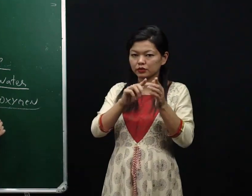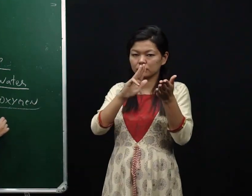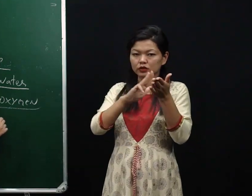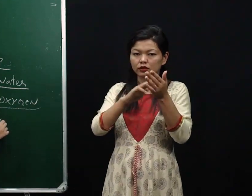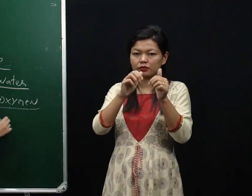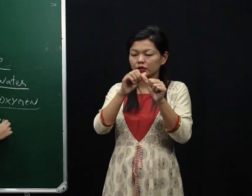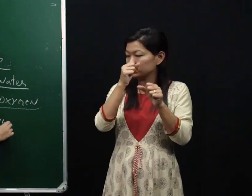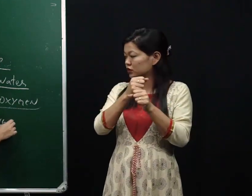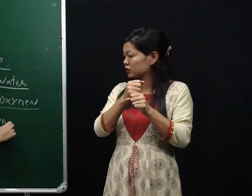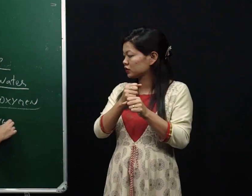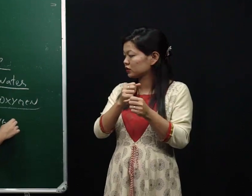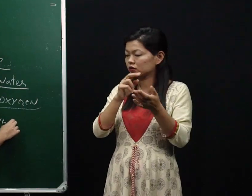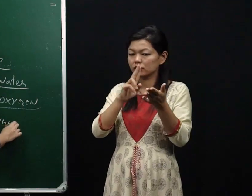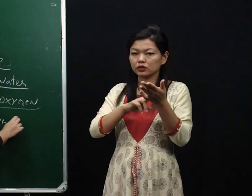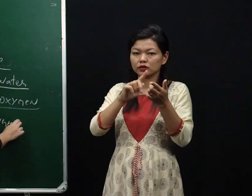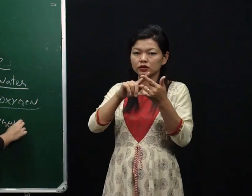oxygen.